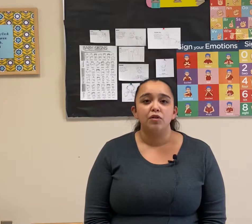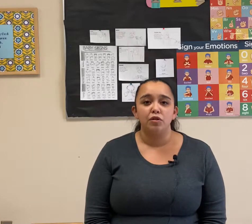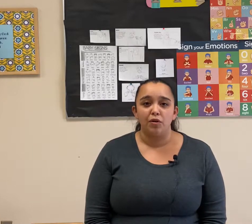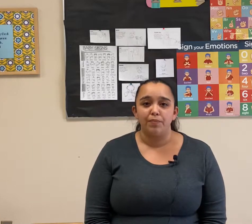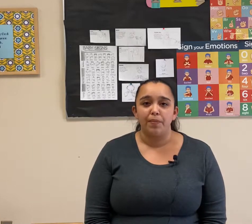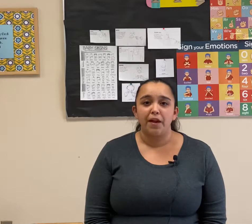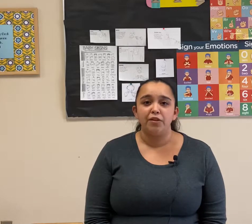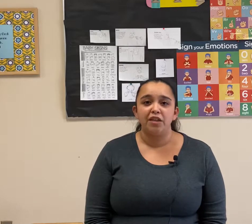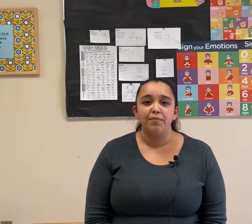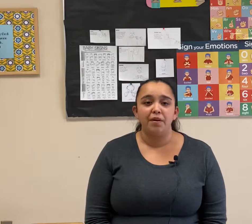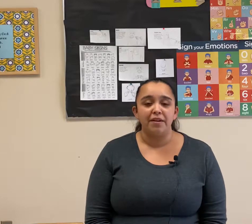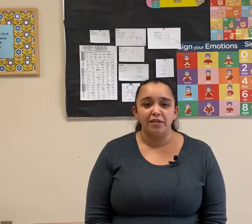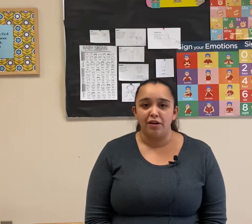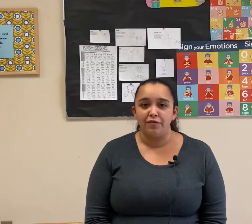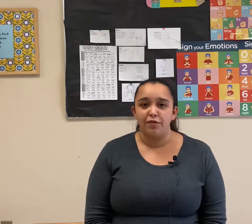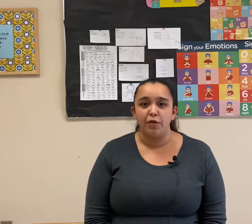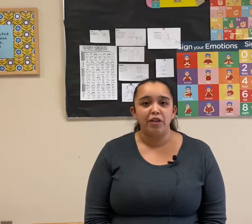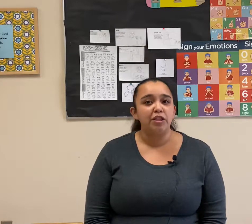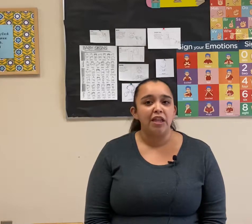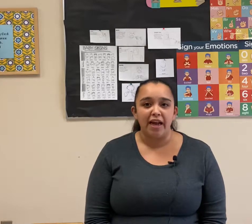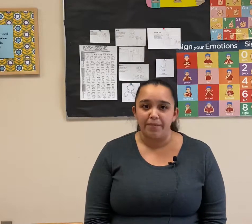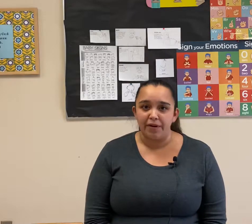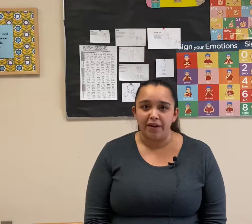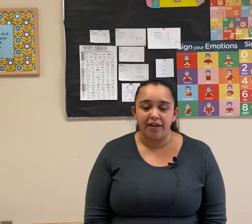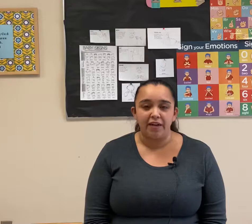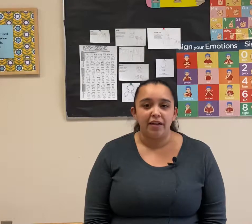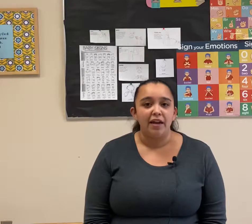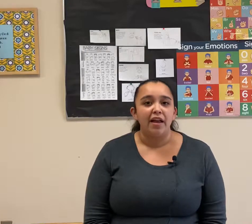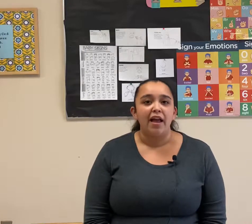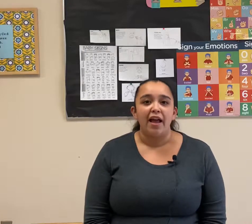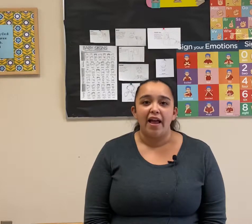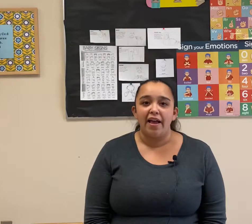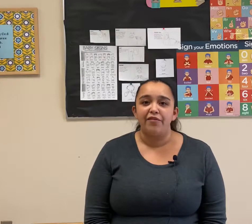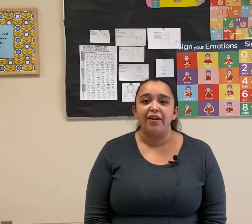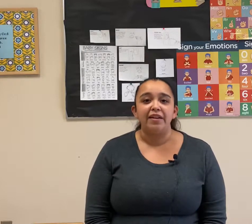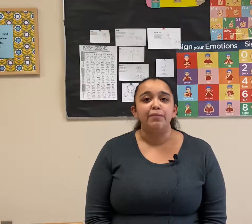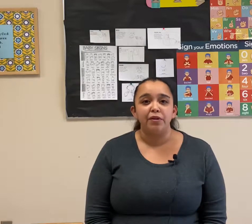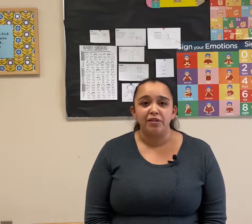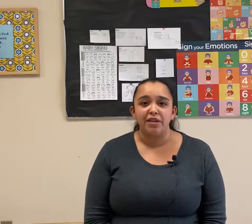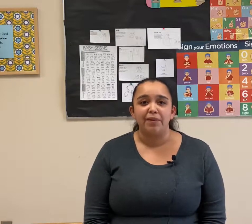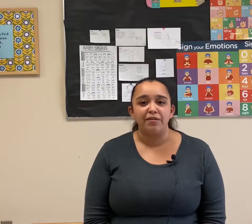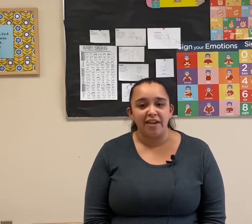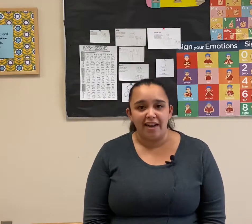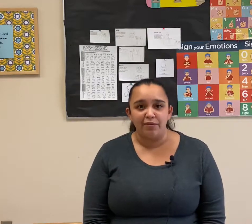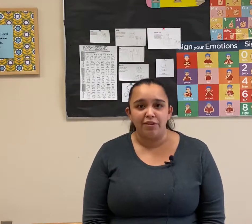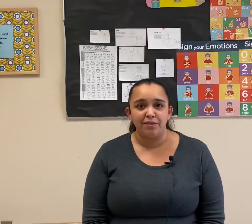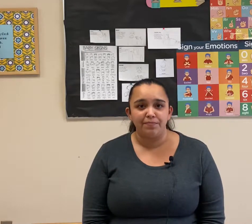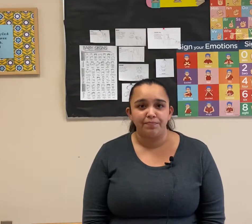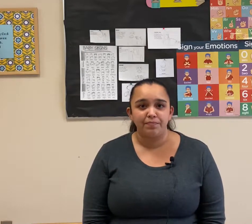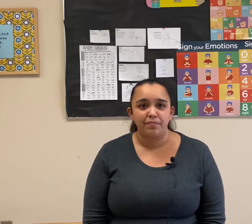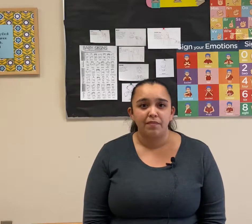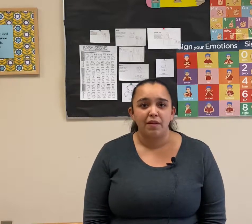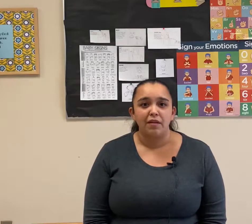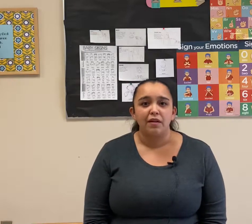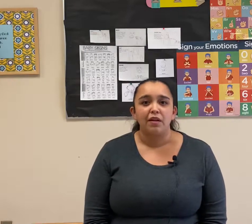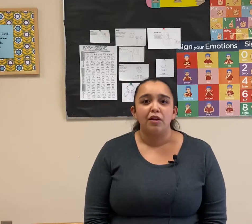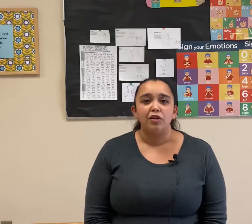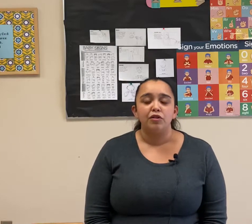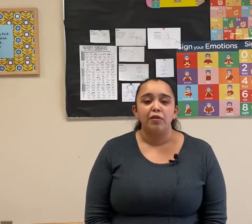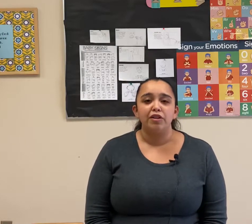So I took it upon myself going to the library and finding books about sign language. So I started learning